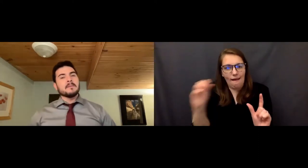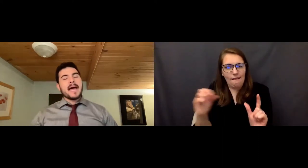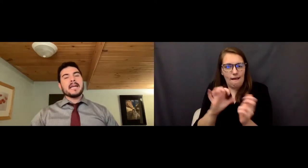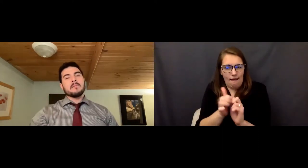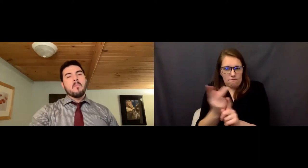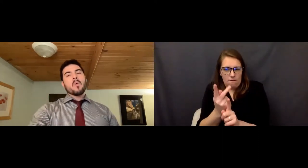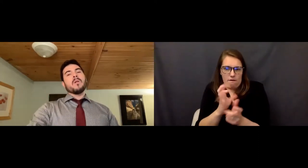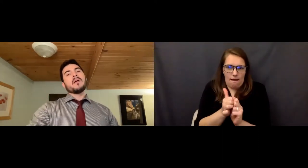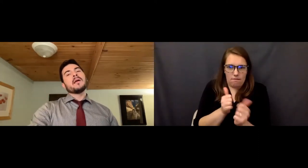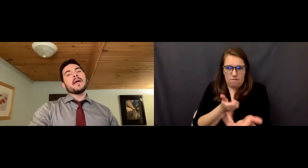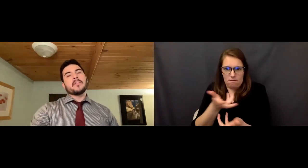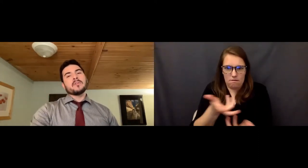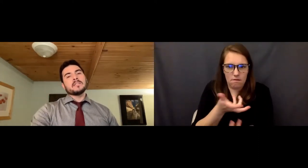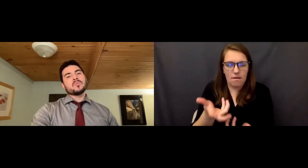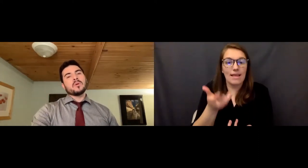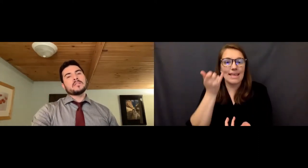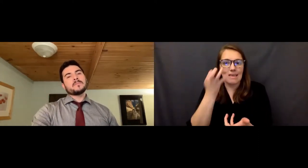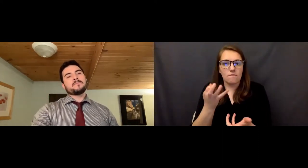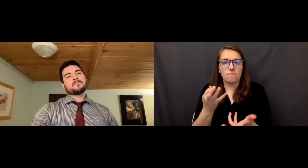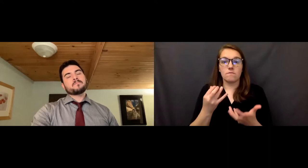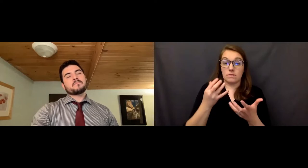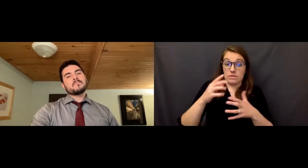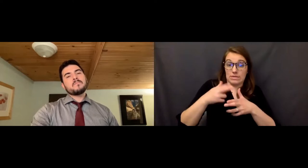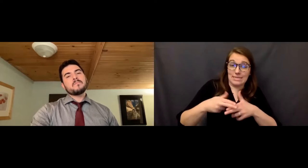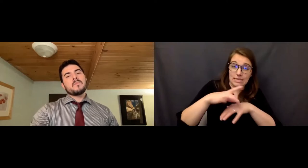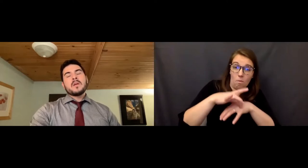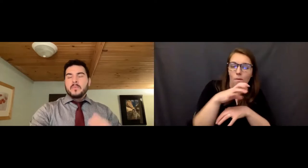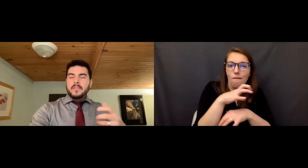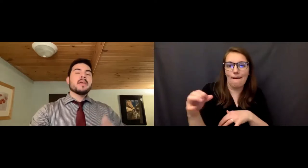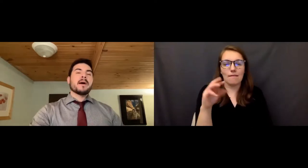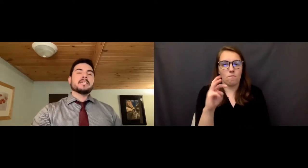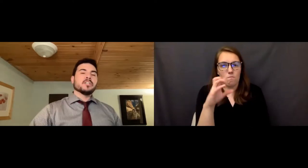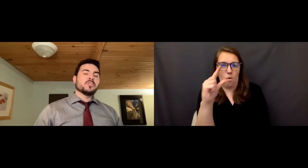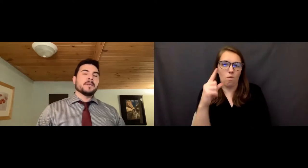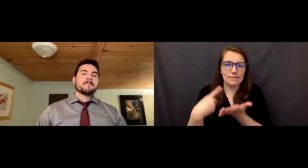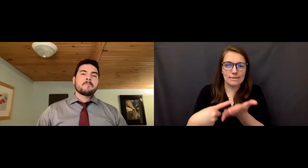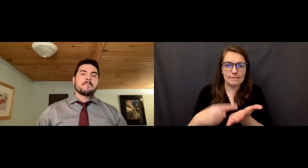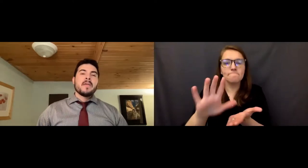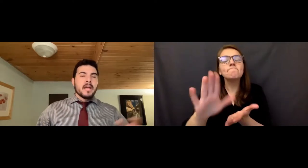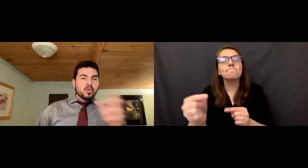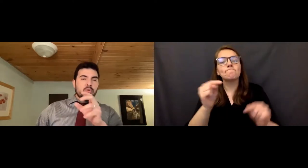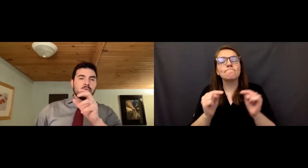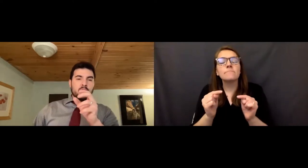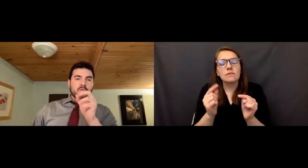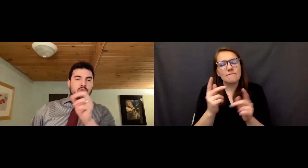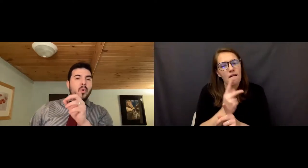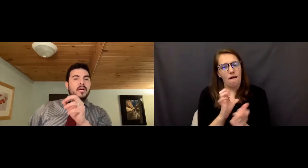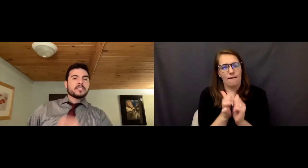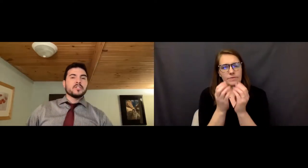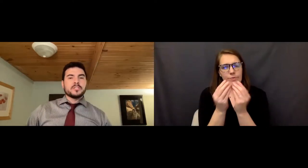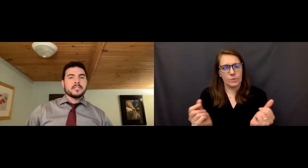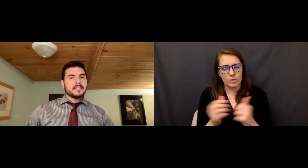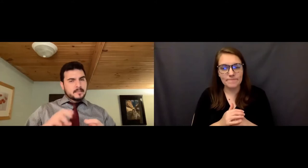Catholic systematic, moral, and ethical discourse. And we can think about a solution, and clues